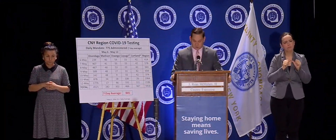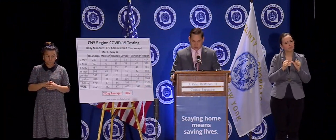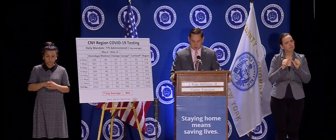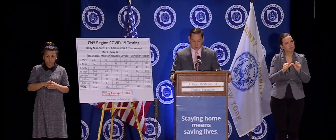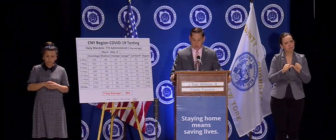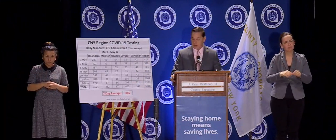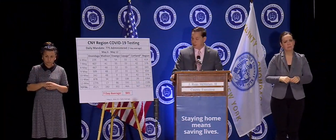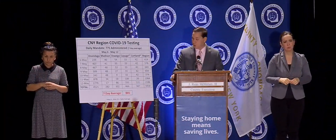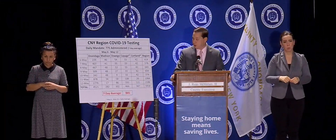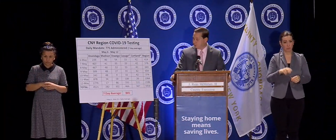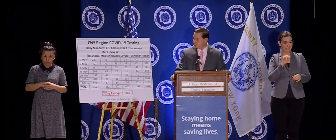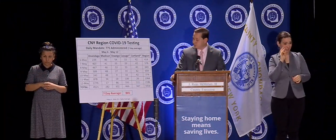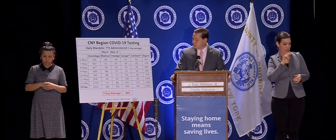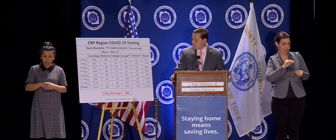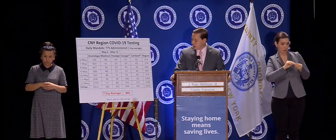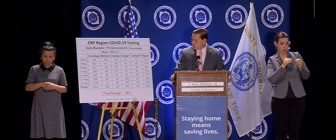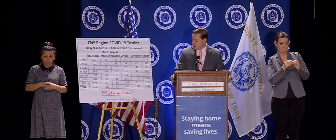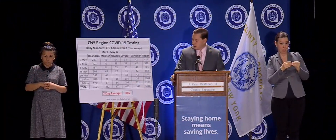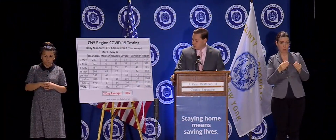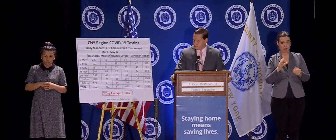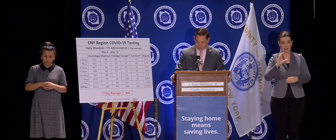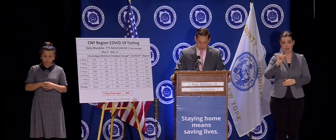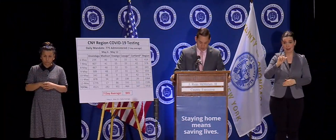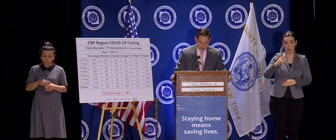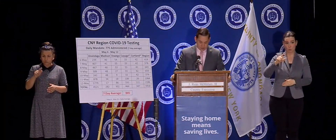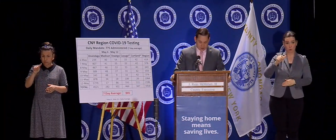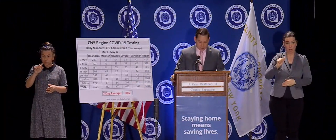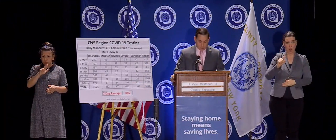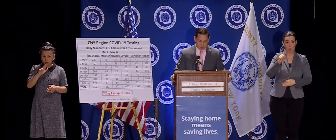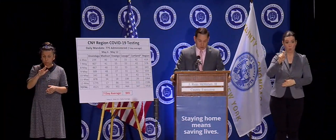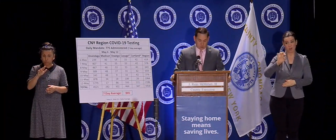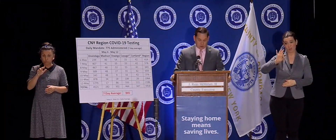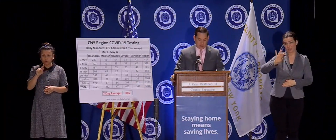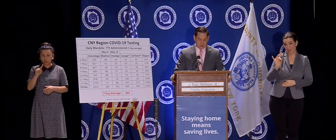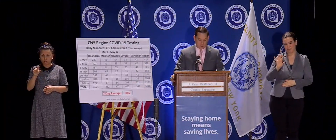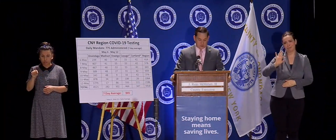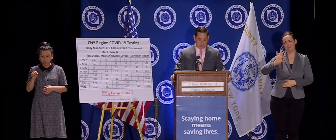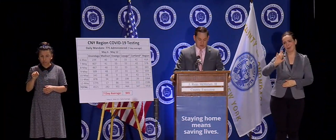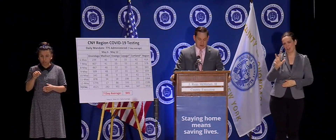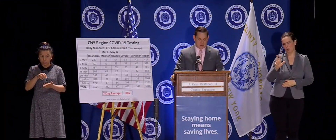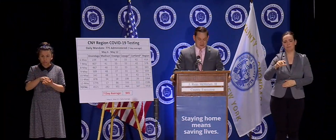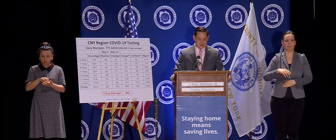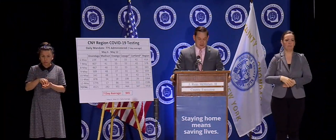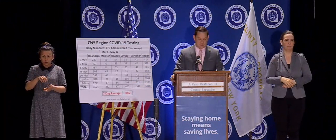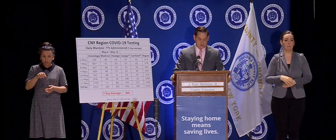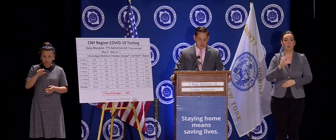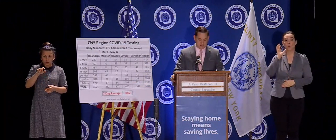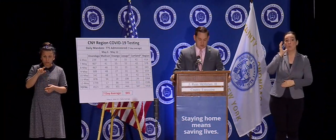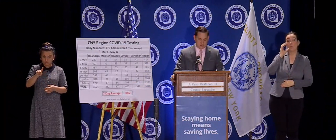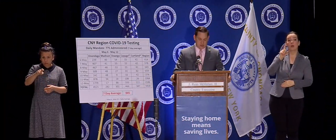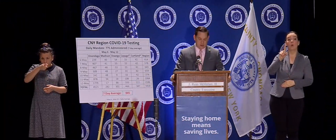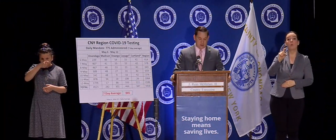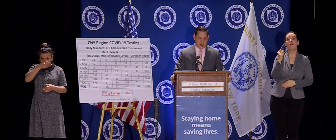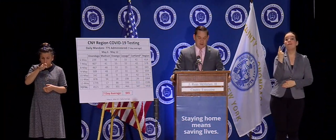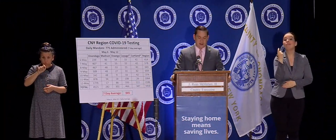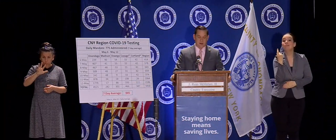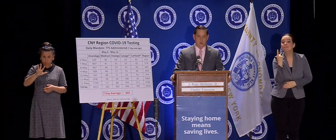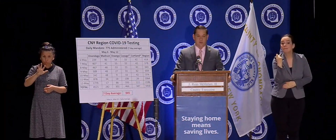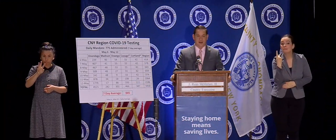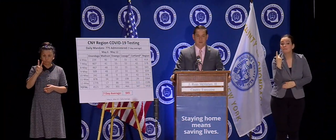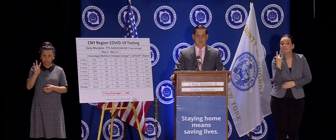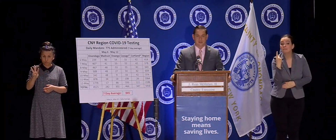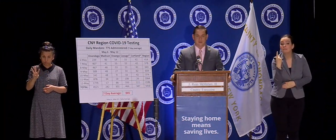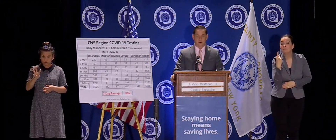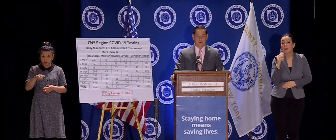at the numbers, Cayuga 193 yesterday, Cortland 111 yesterday, Madison 17 yesterday,